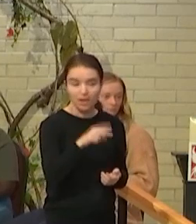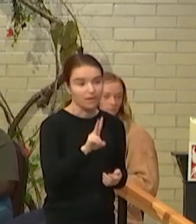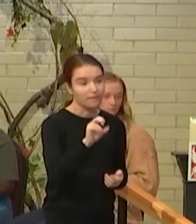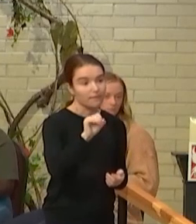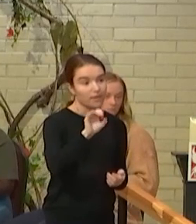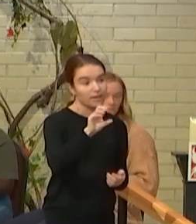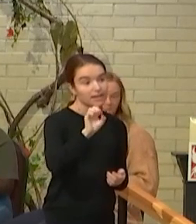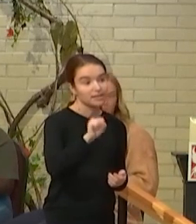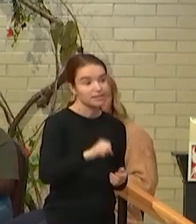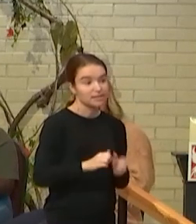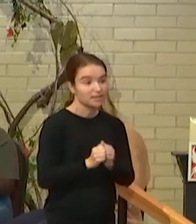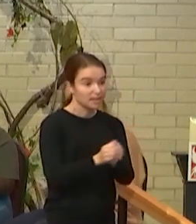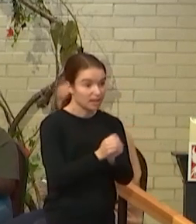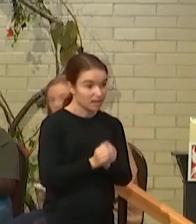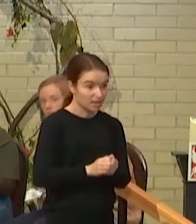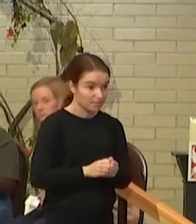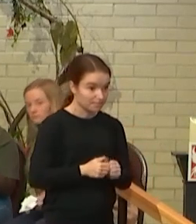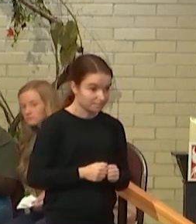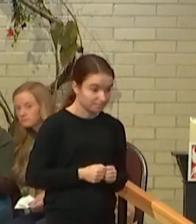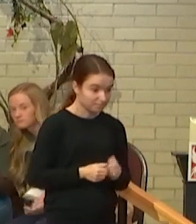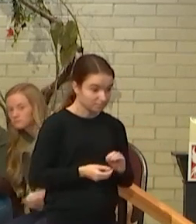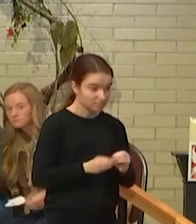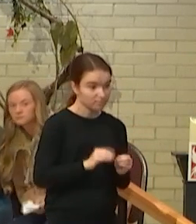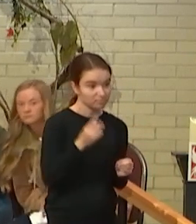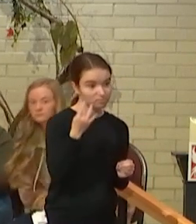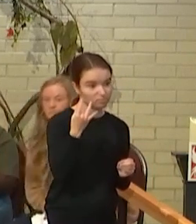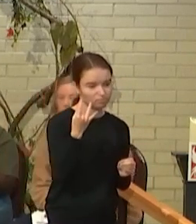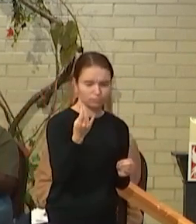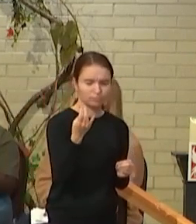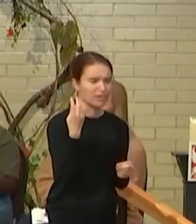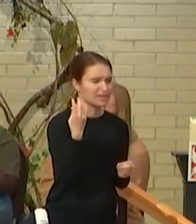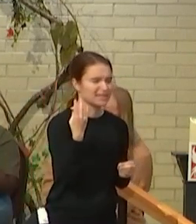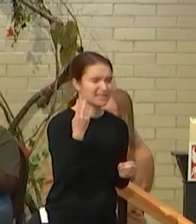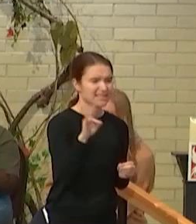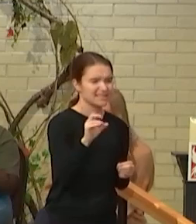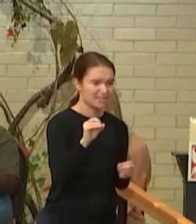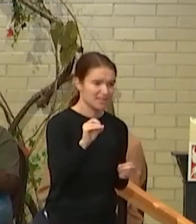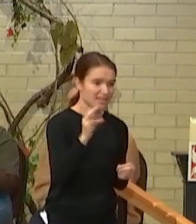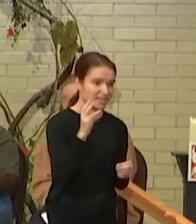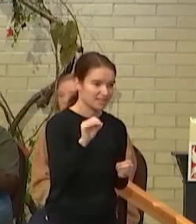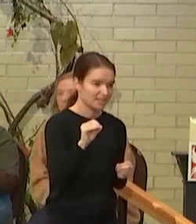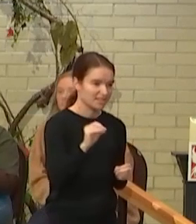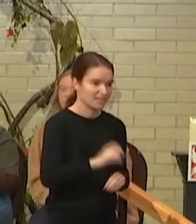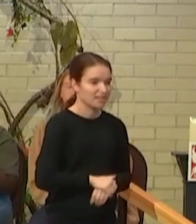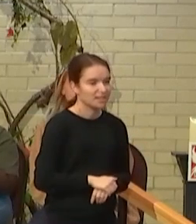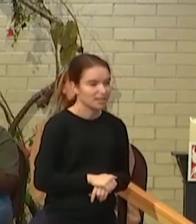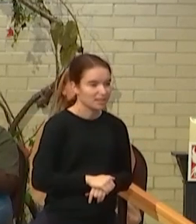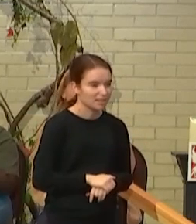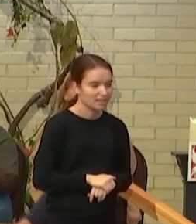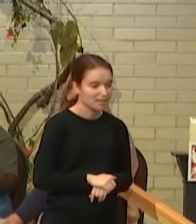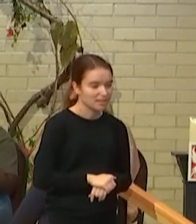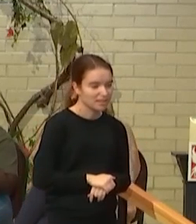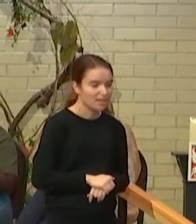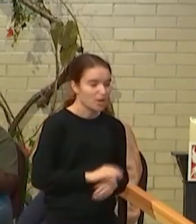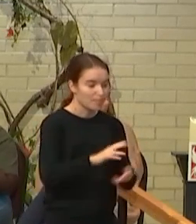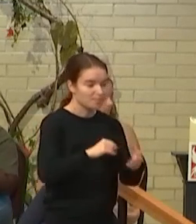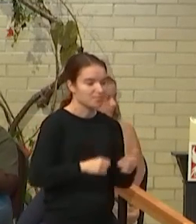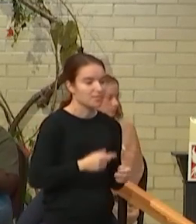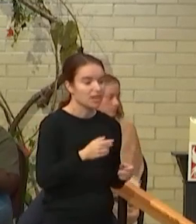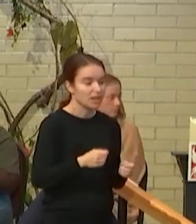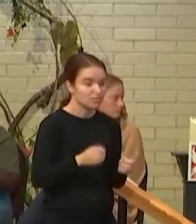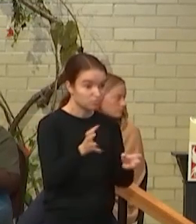Voices Together, the hymnal at hymn 70, and for some of you, there will be a door